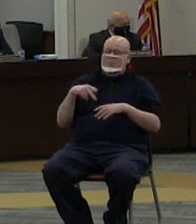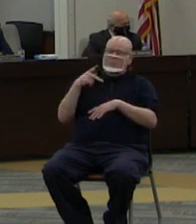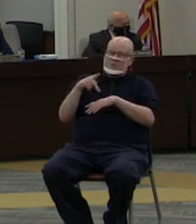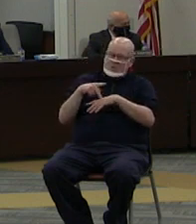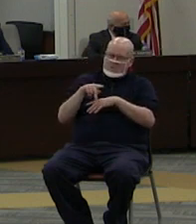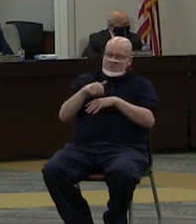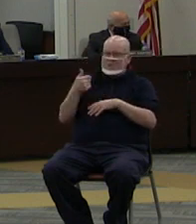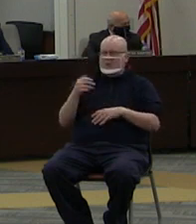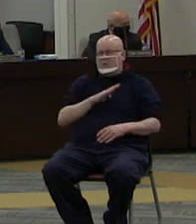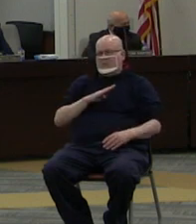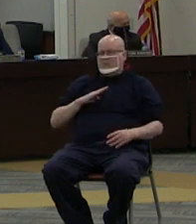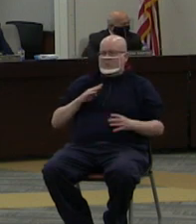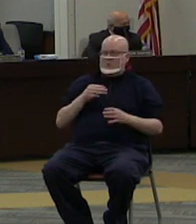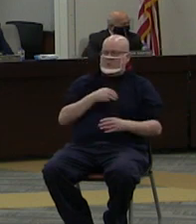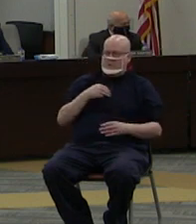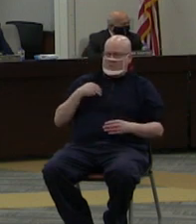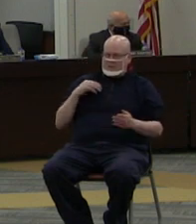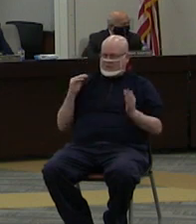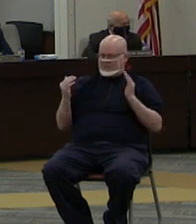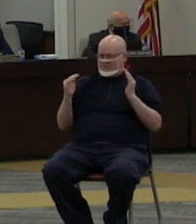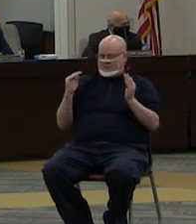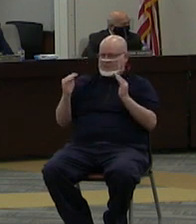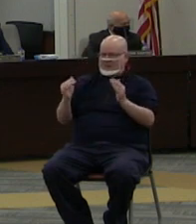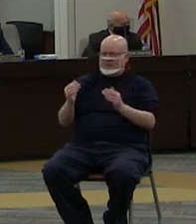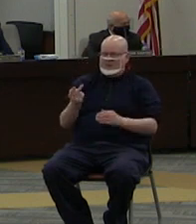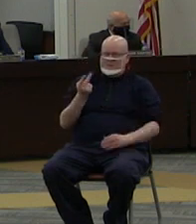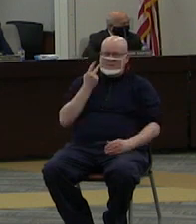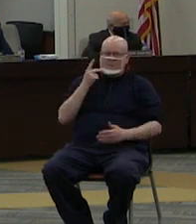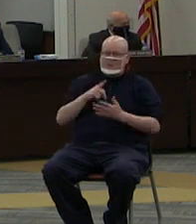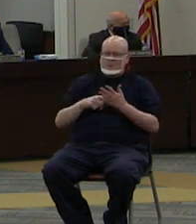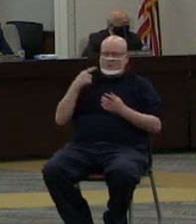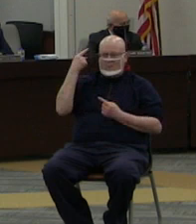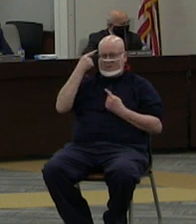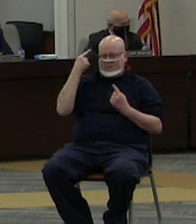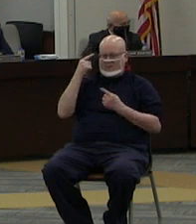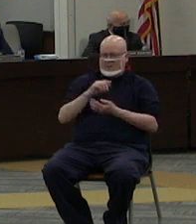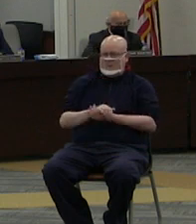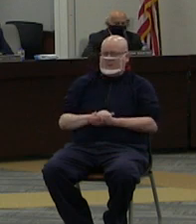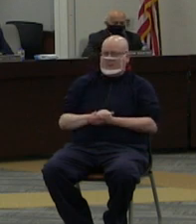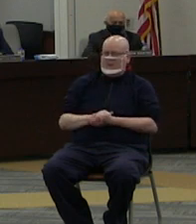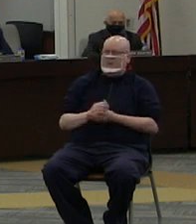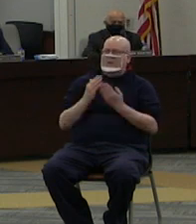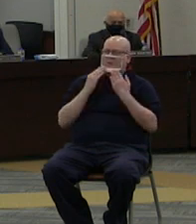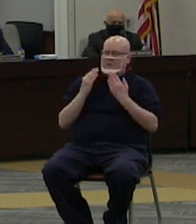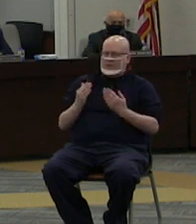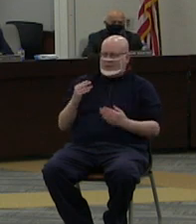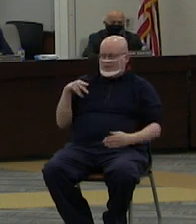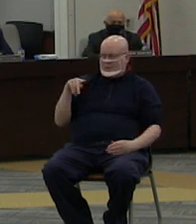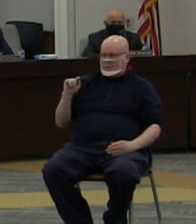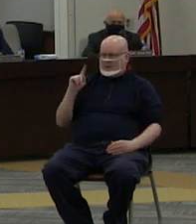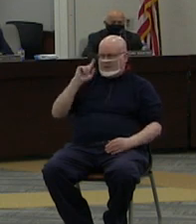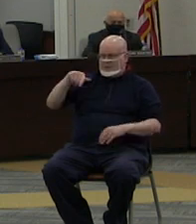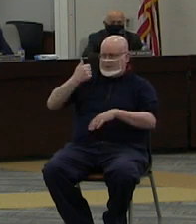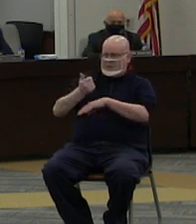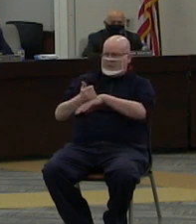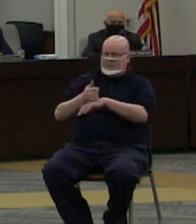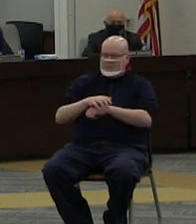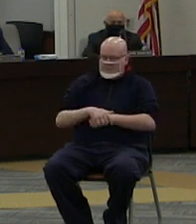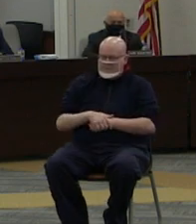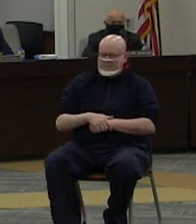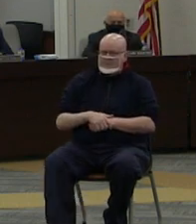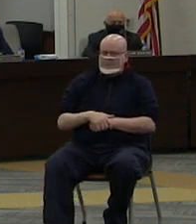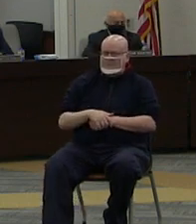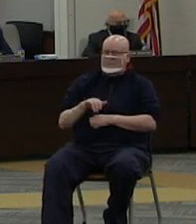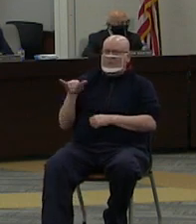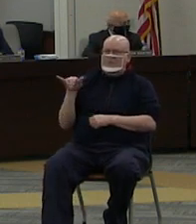with other board members and just kind of compare notes on what's on our mind. So, Pat, appreciation for getting that set up. And I